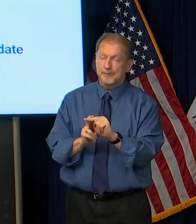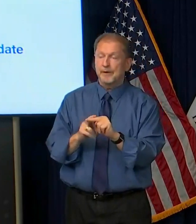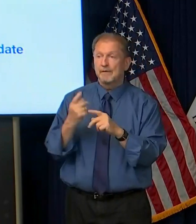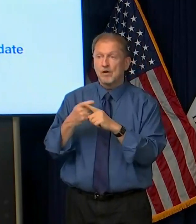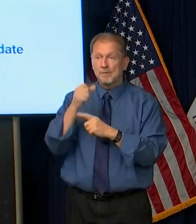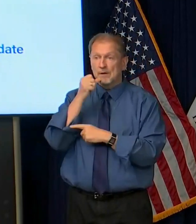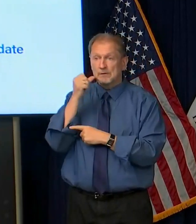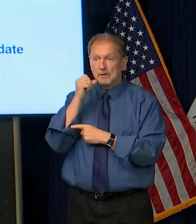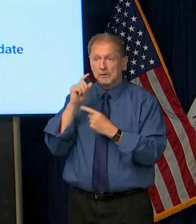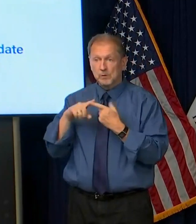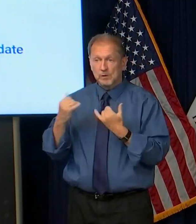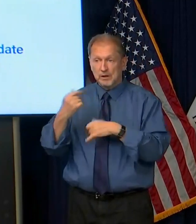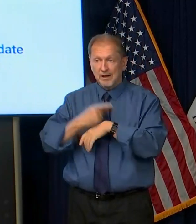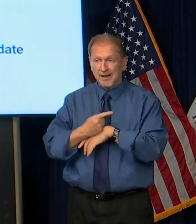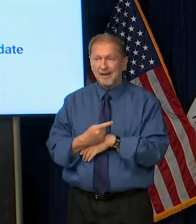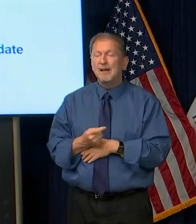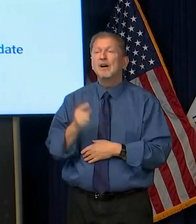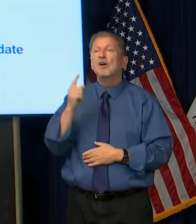yesterday,